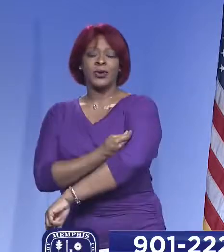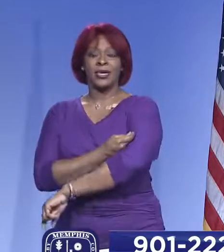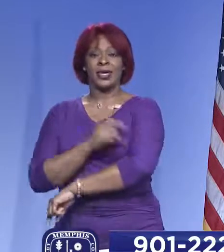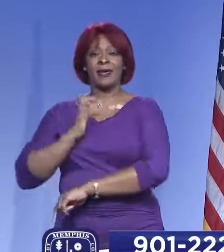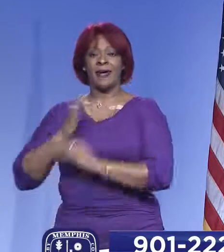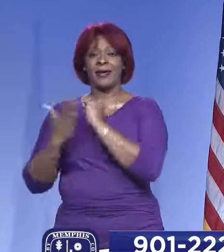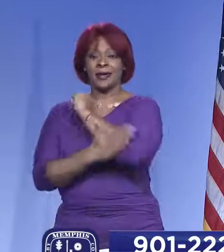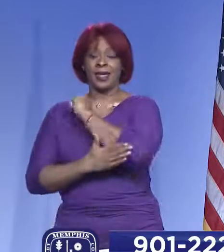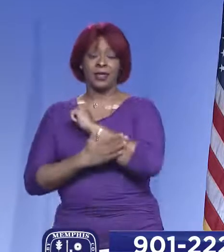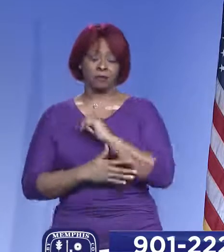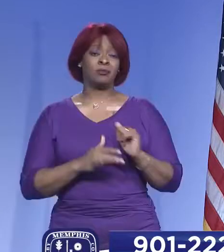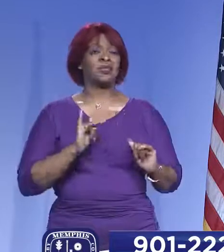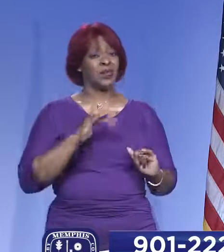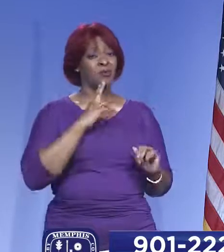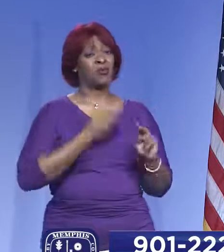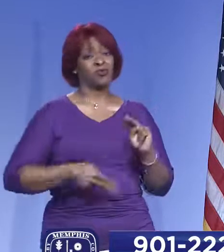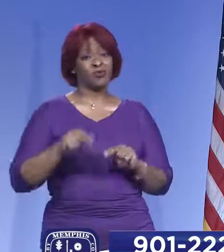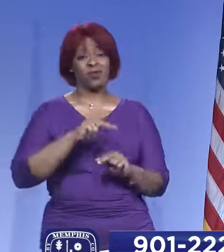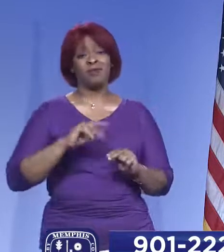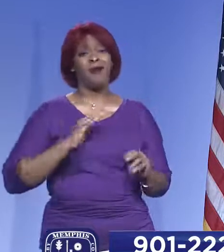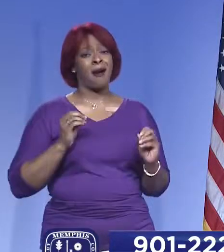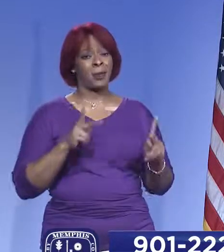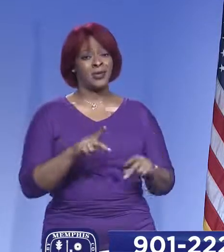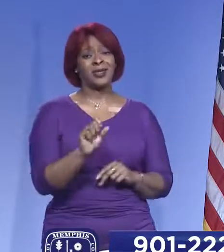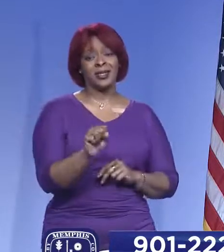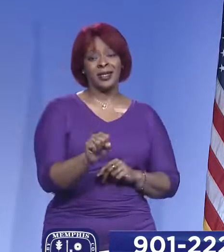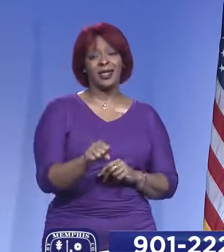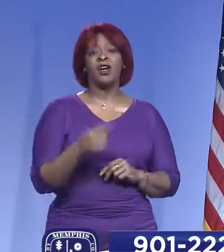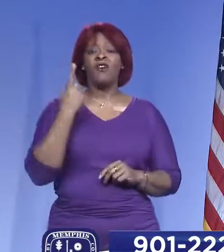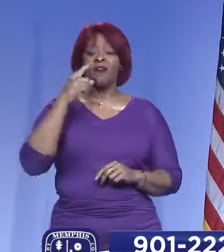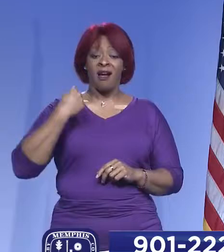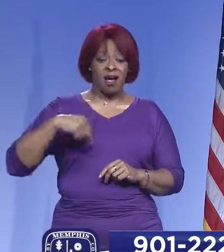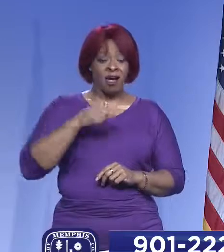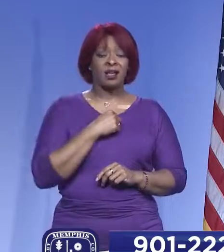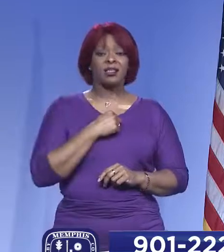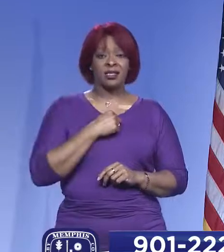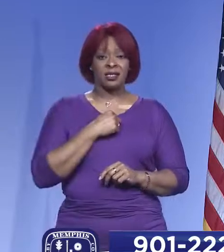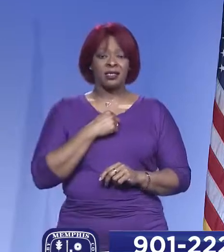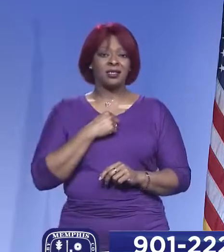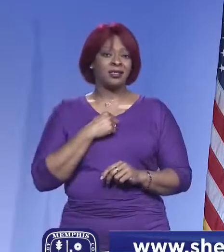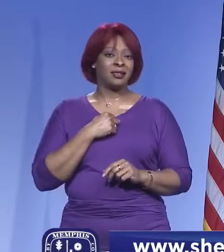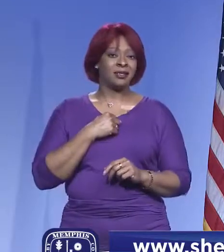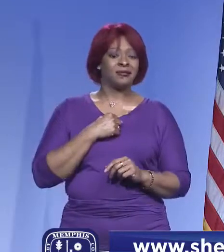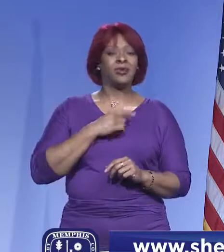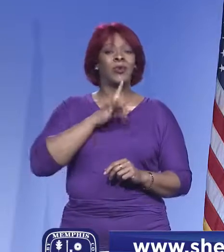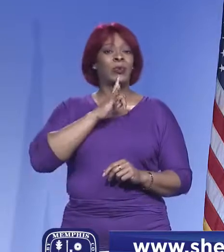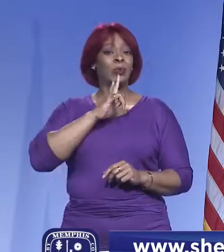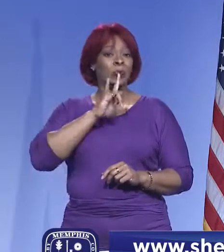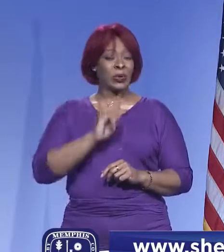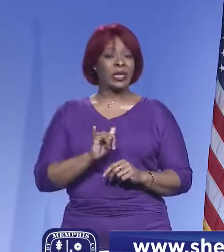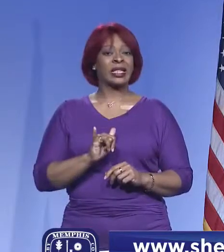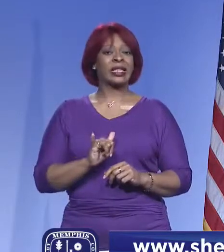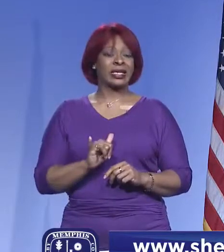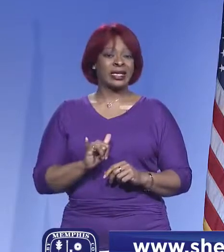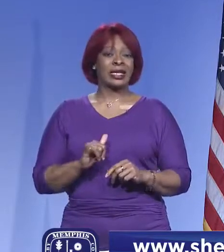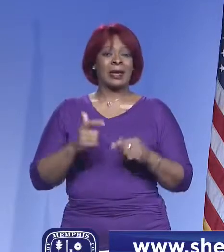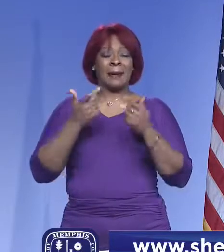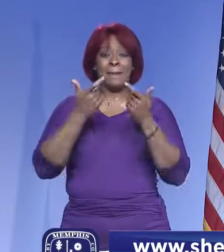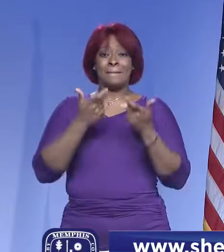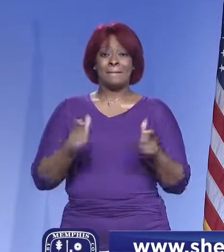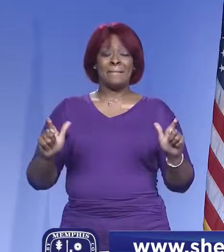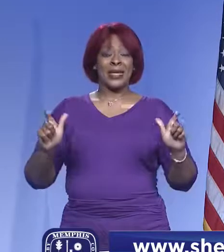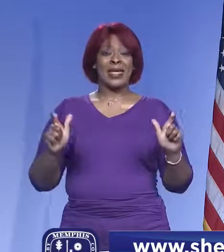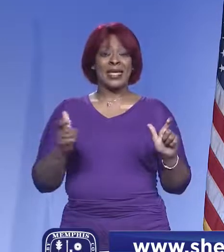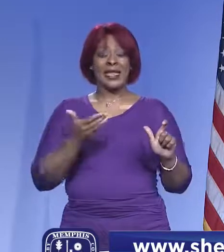It increases our opportunity, because in order for us to really get the biggest bang for the